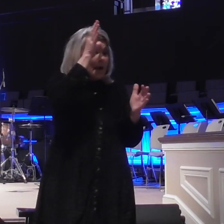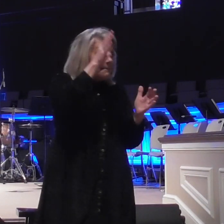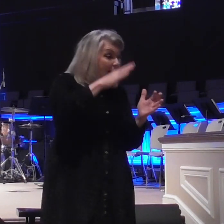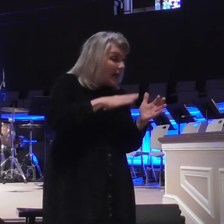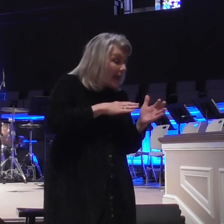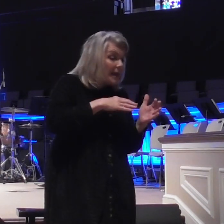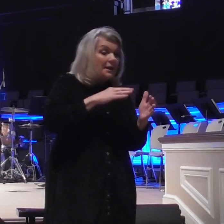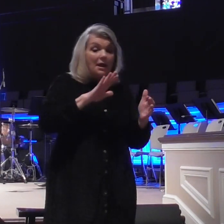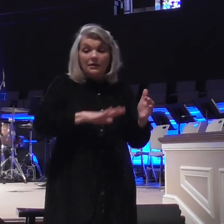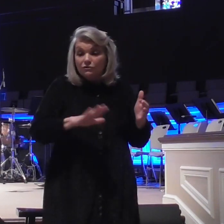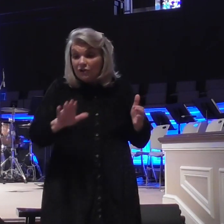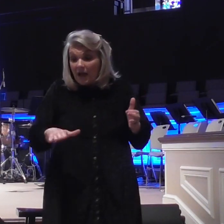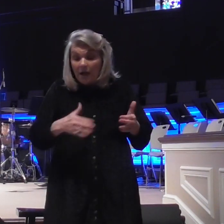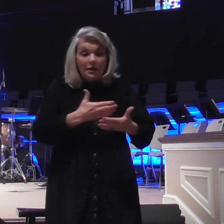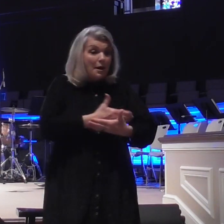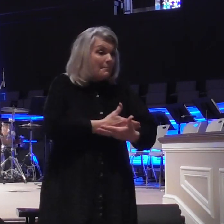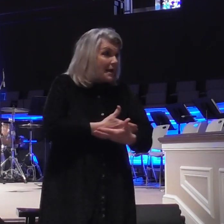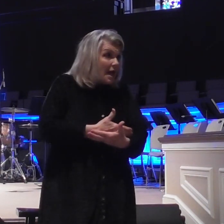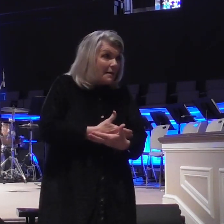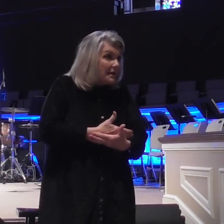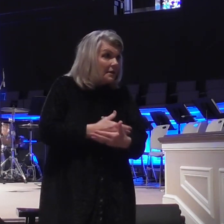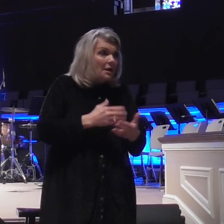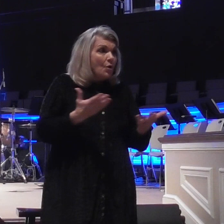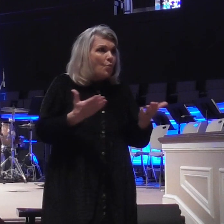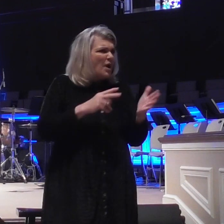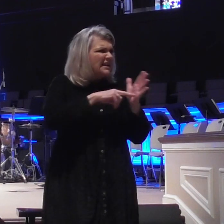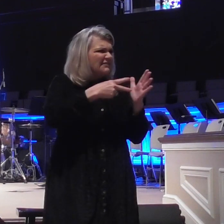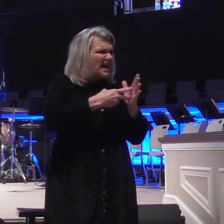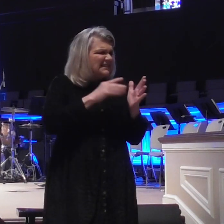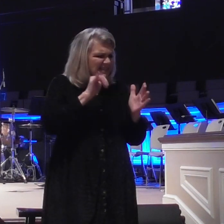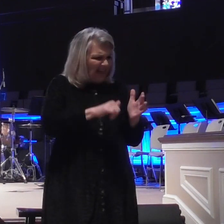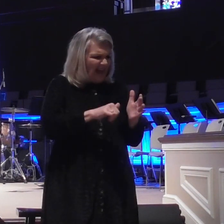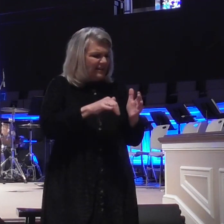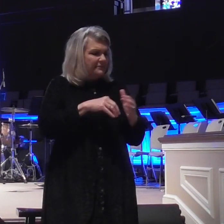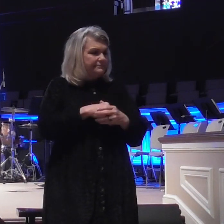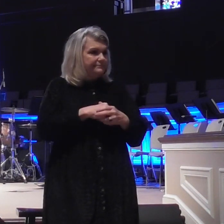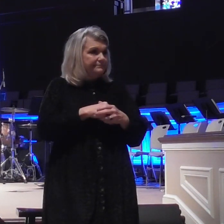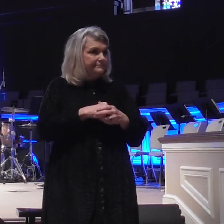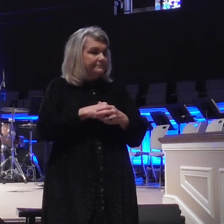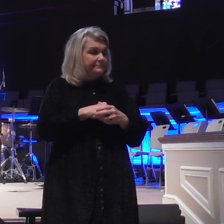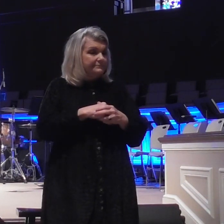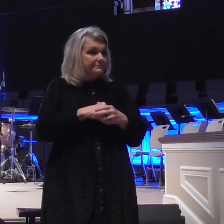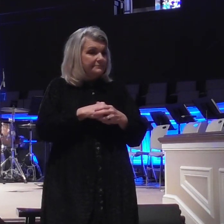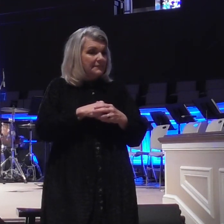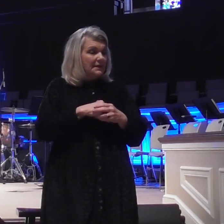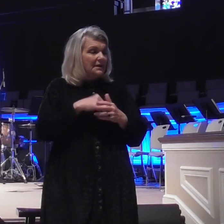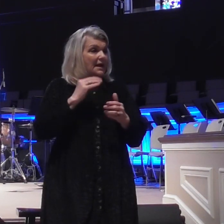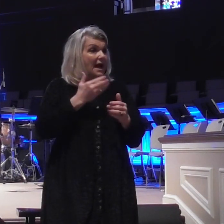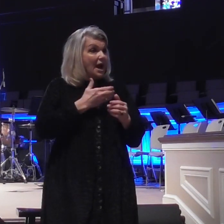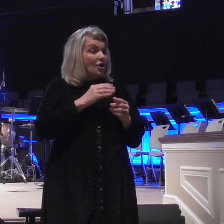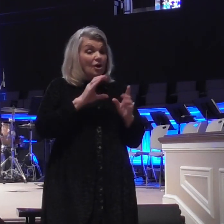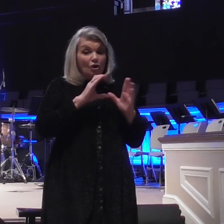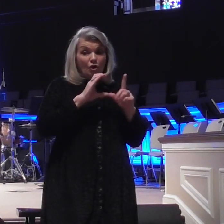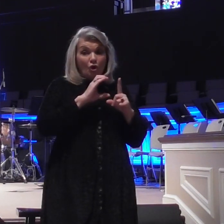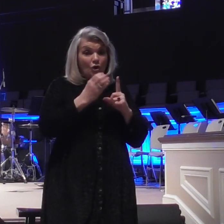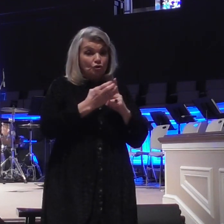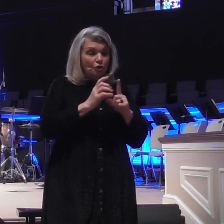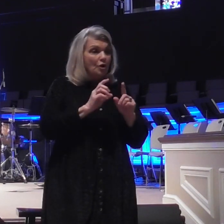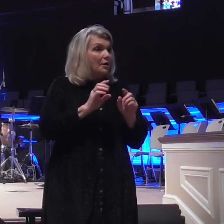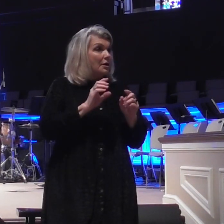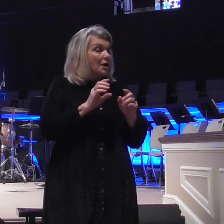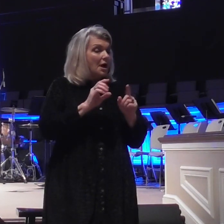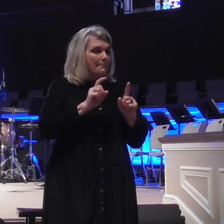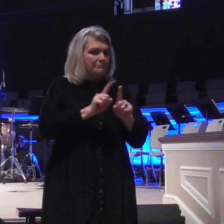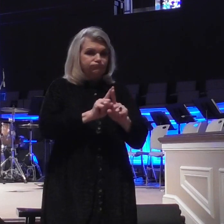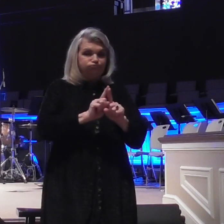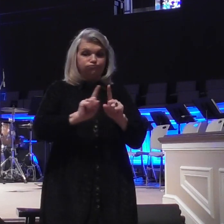I define myself? And when we became dislodged and broken off from a biblical understanding of that, a